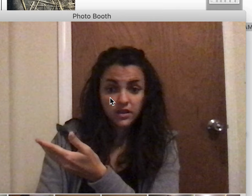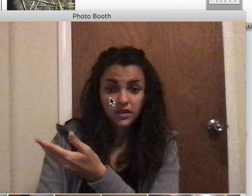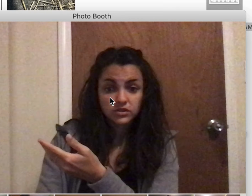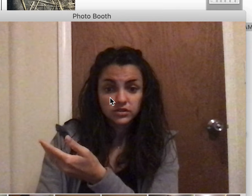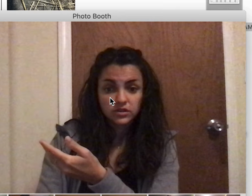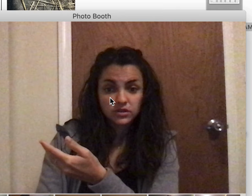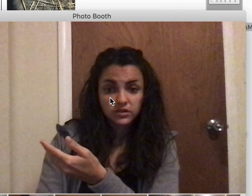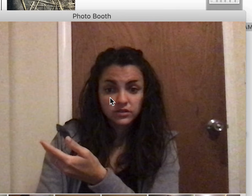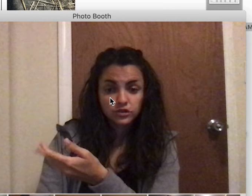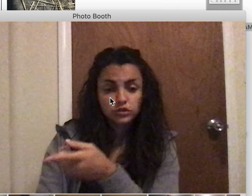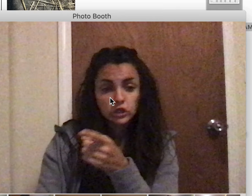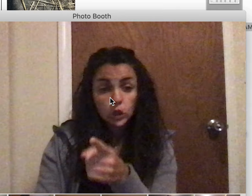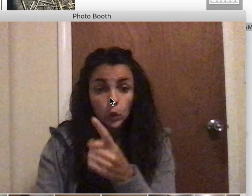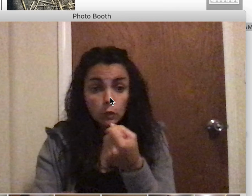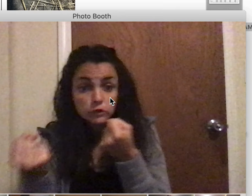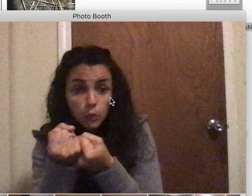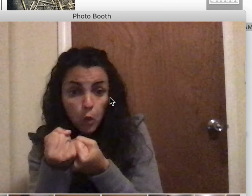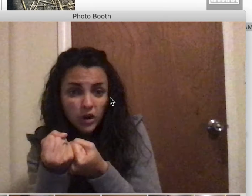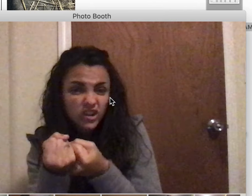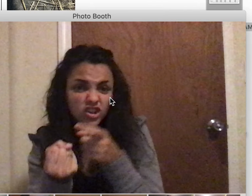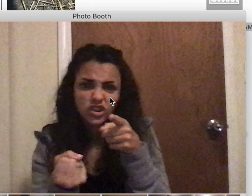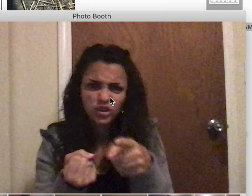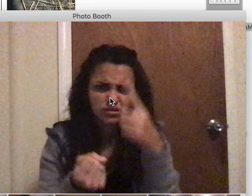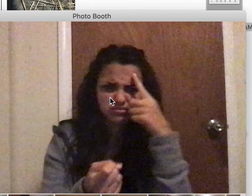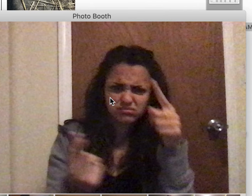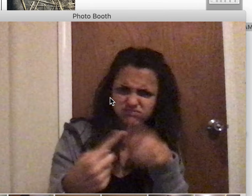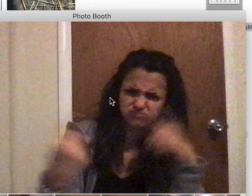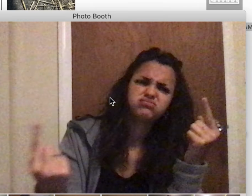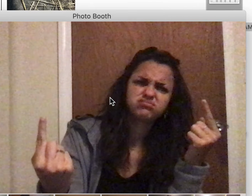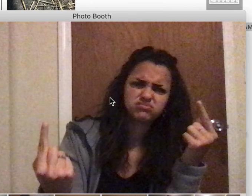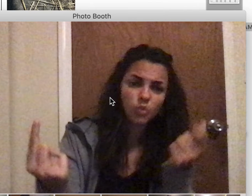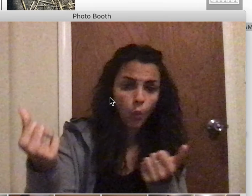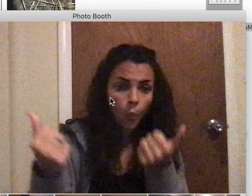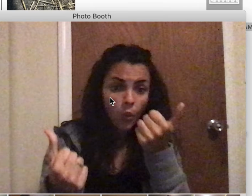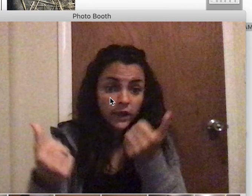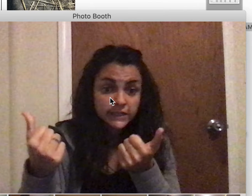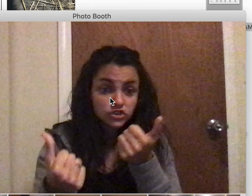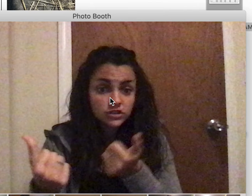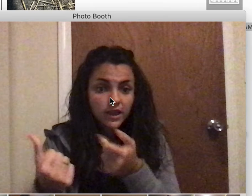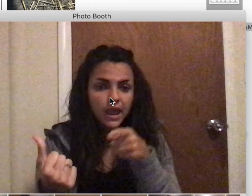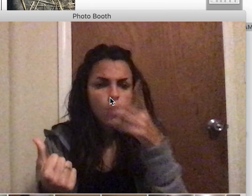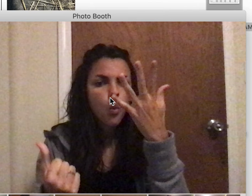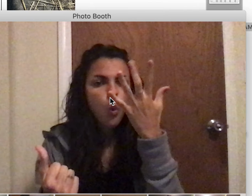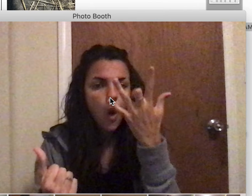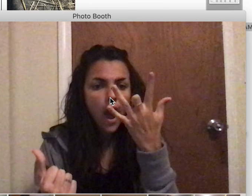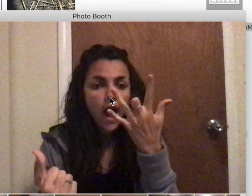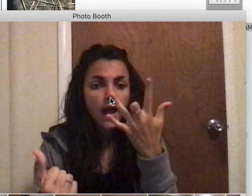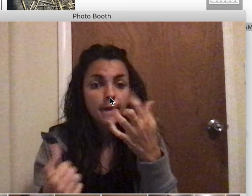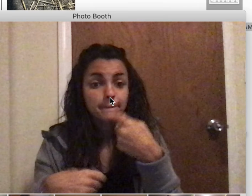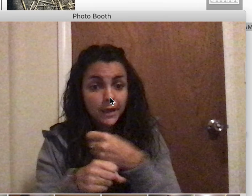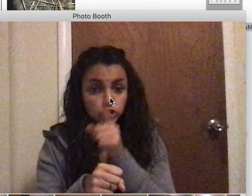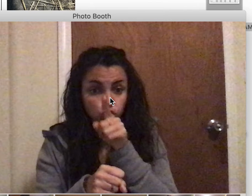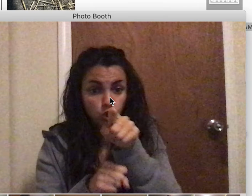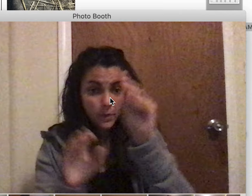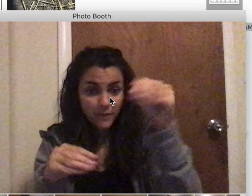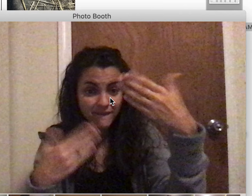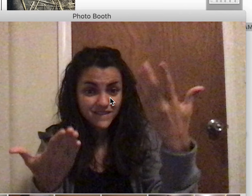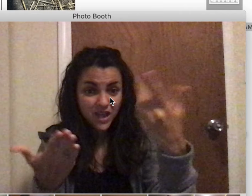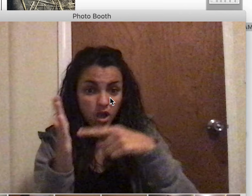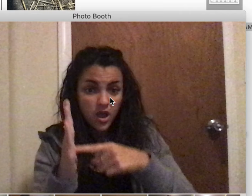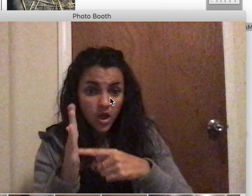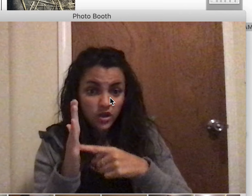to support whether you think that natural gas drilling is a positive